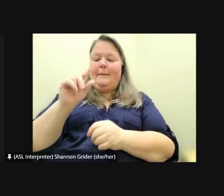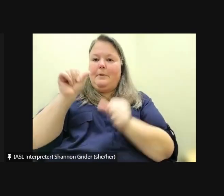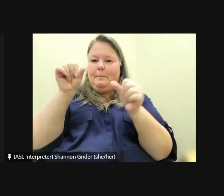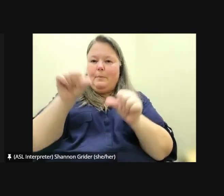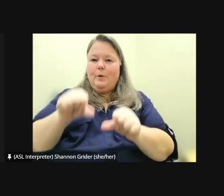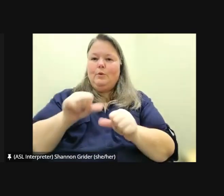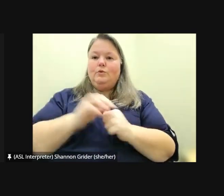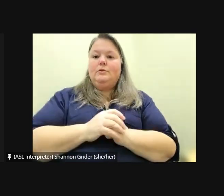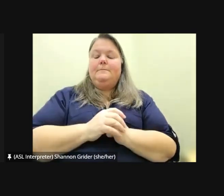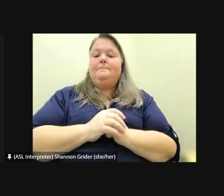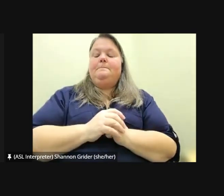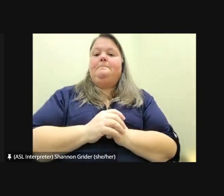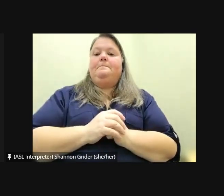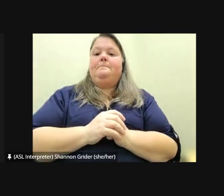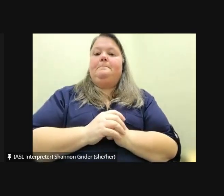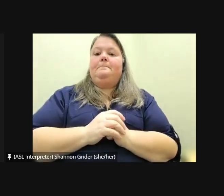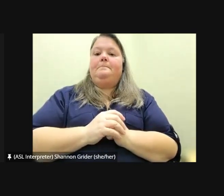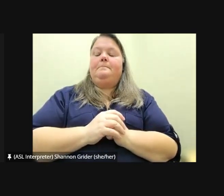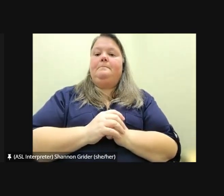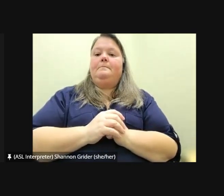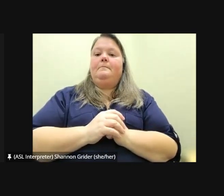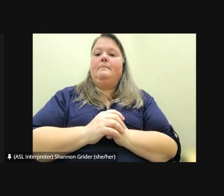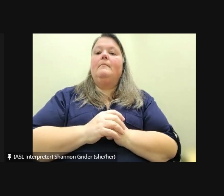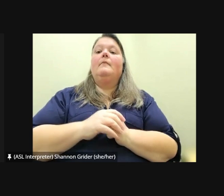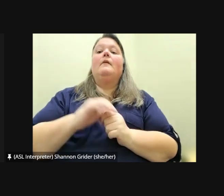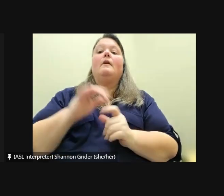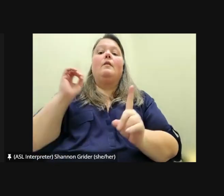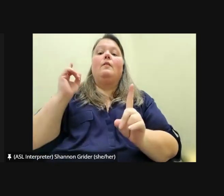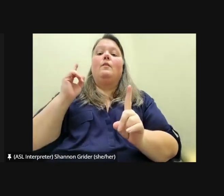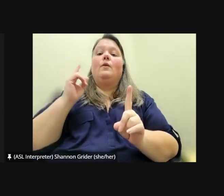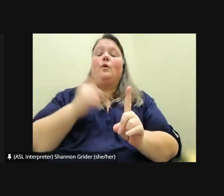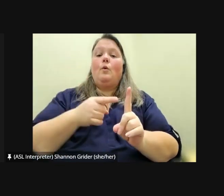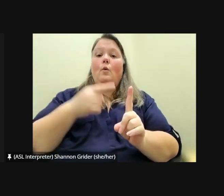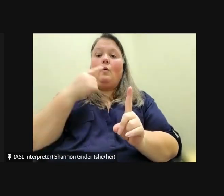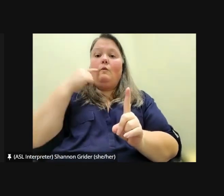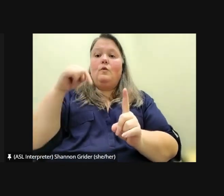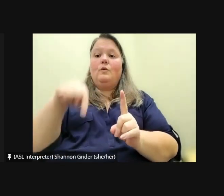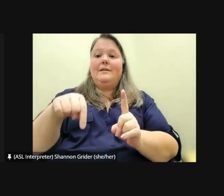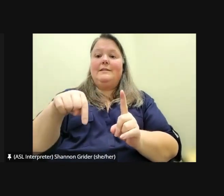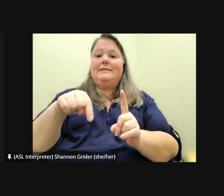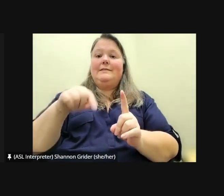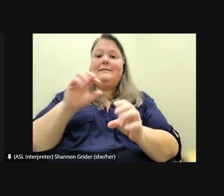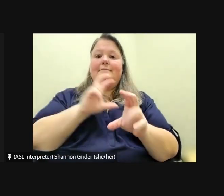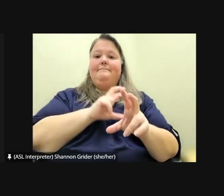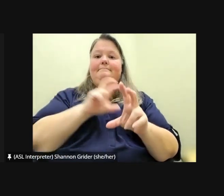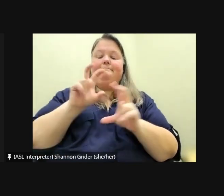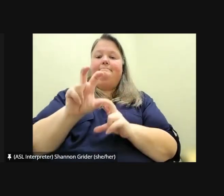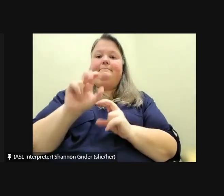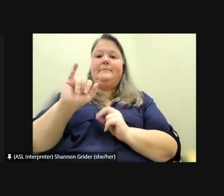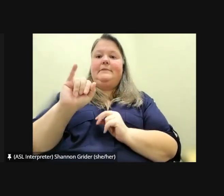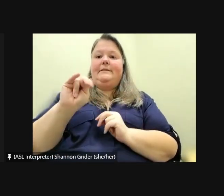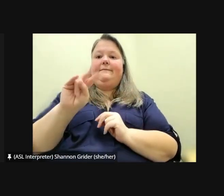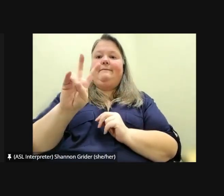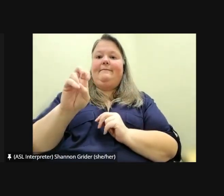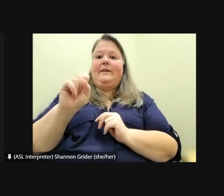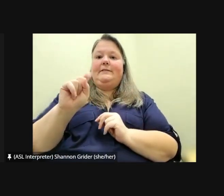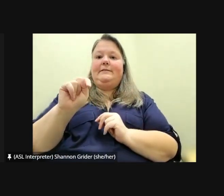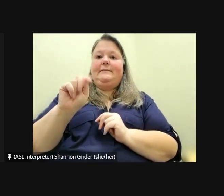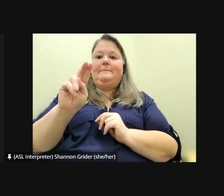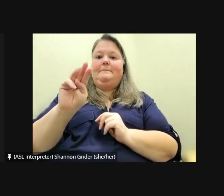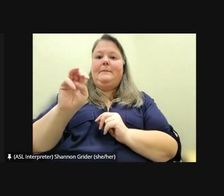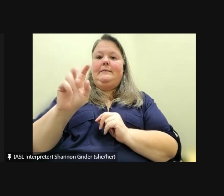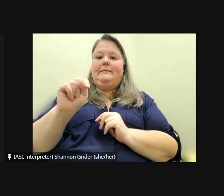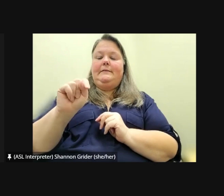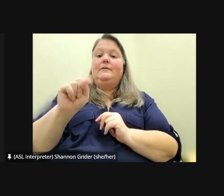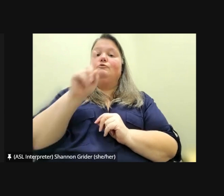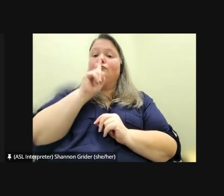essentially the goal of this particular investment. So you can see it's really about convening